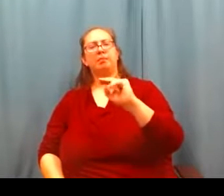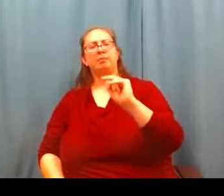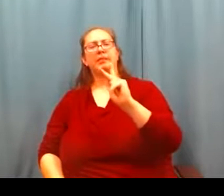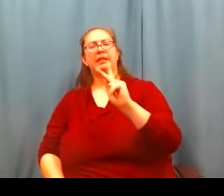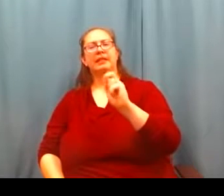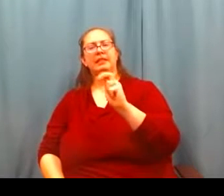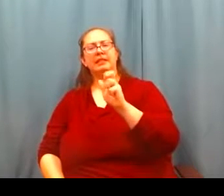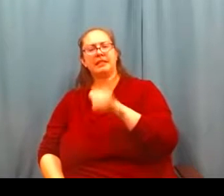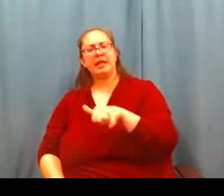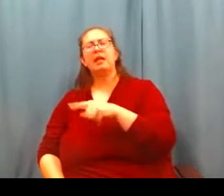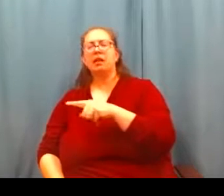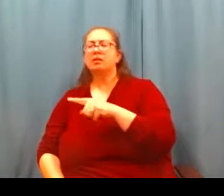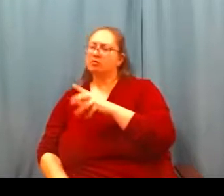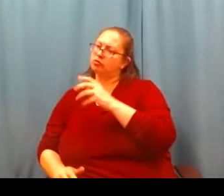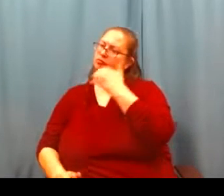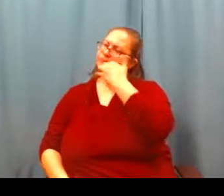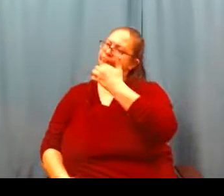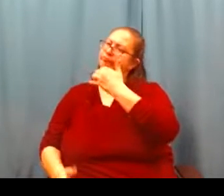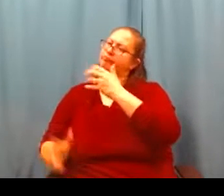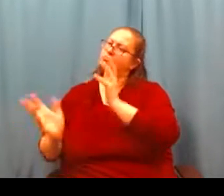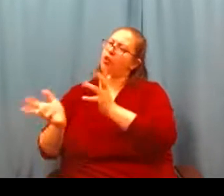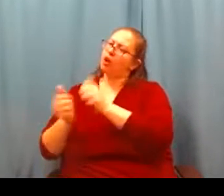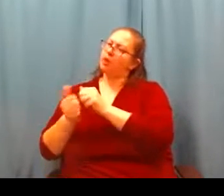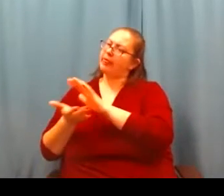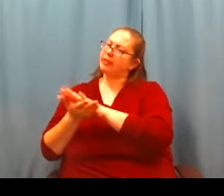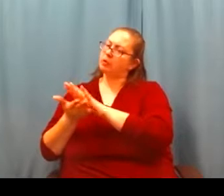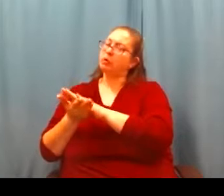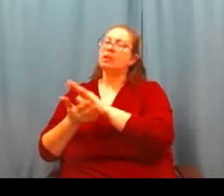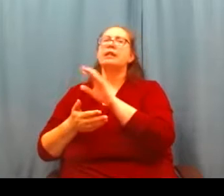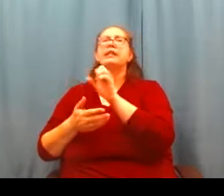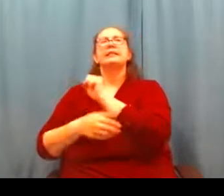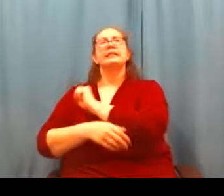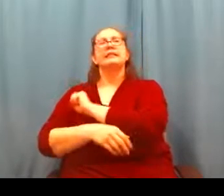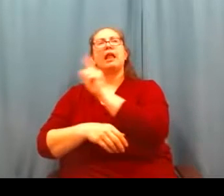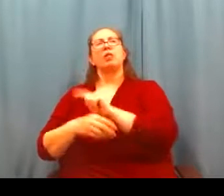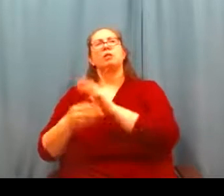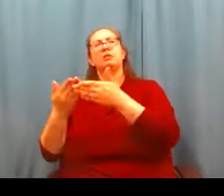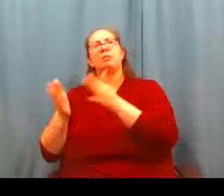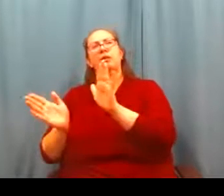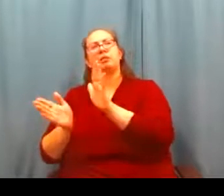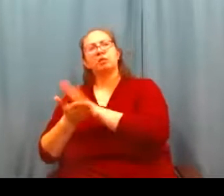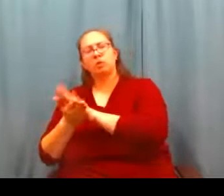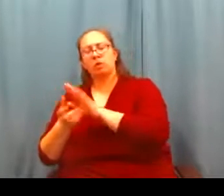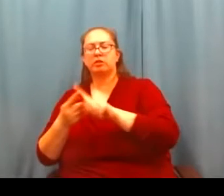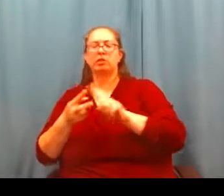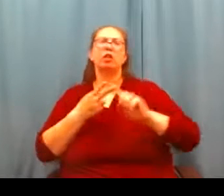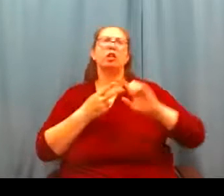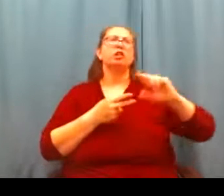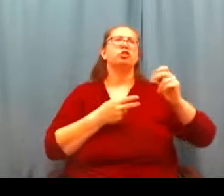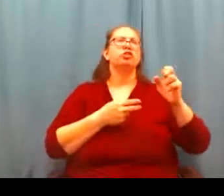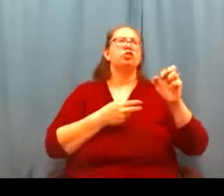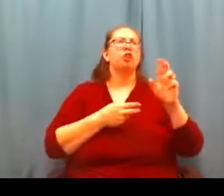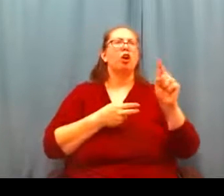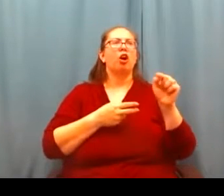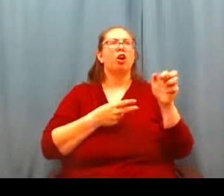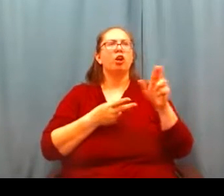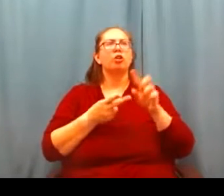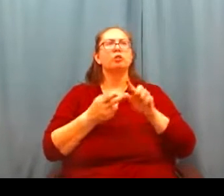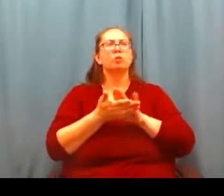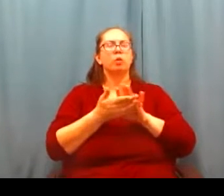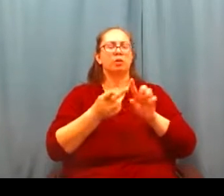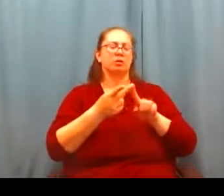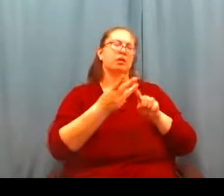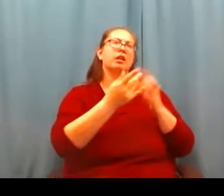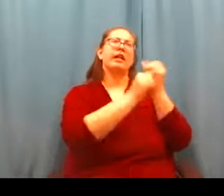couple of times a week. And that's St. Louis Public Schools, as well as charter schools, as well as independent schools and parochial schools, who